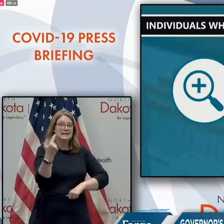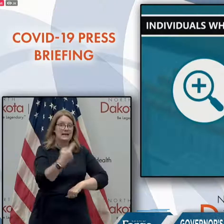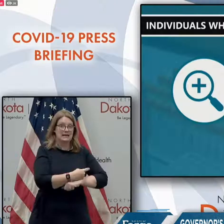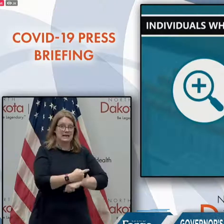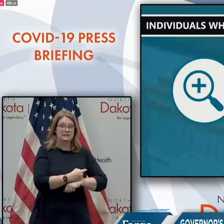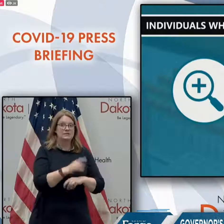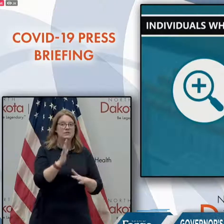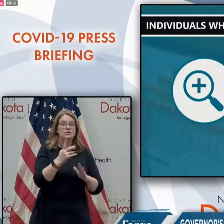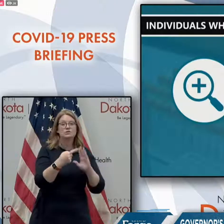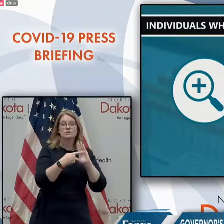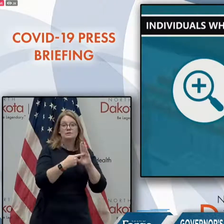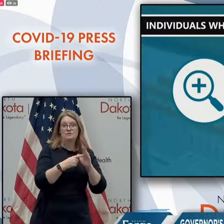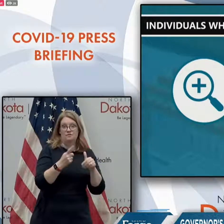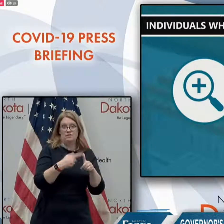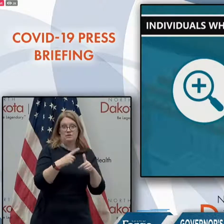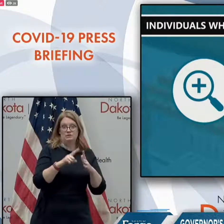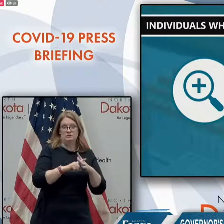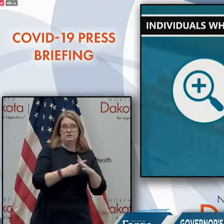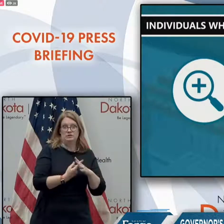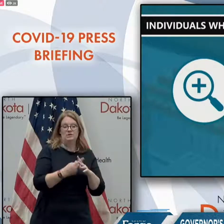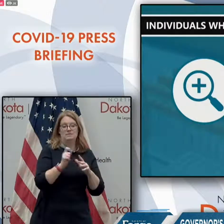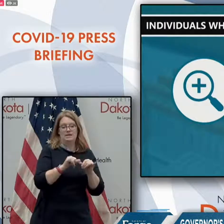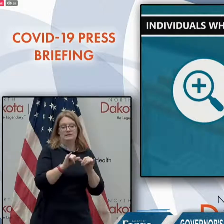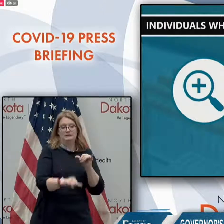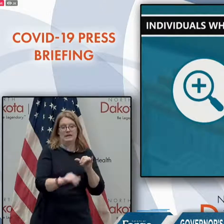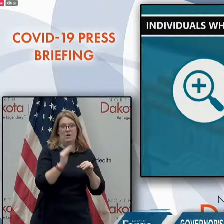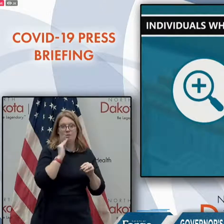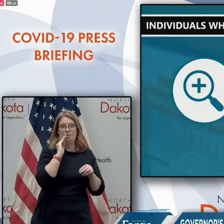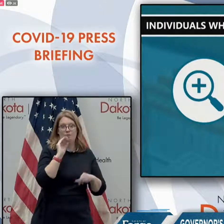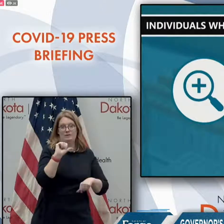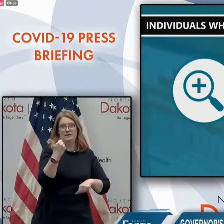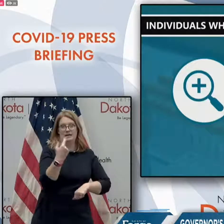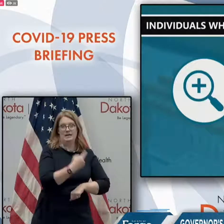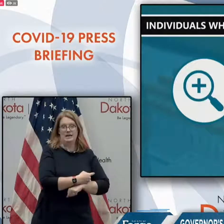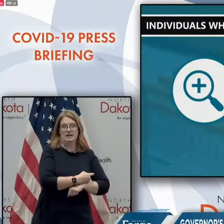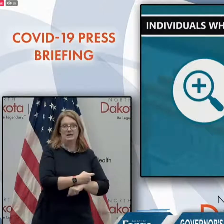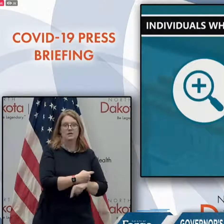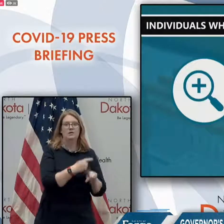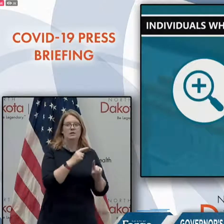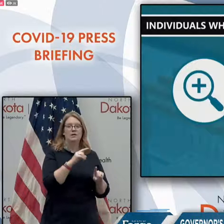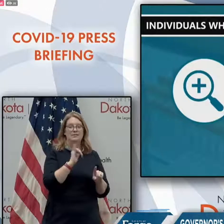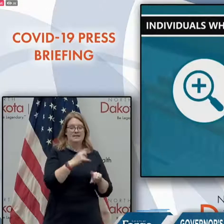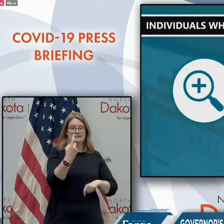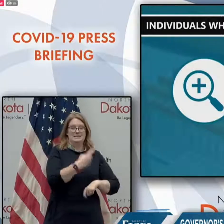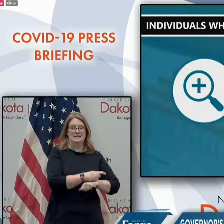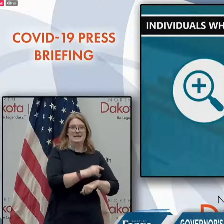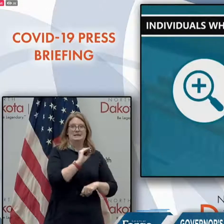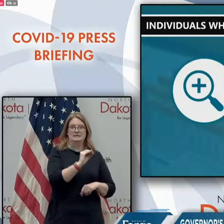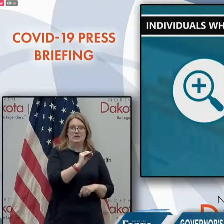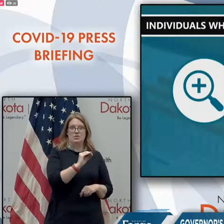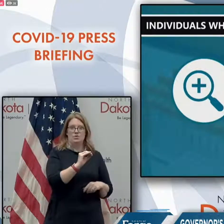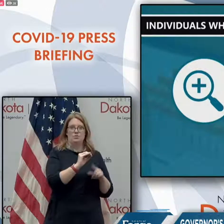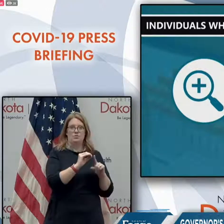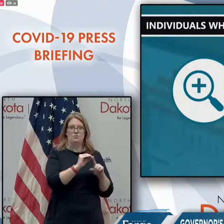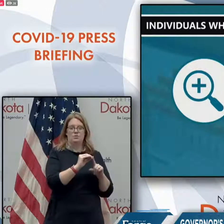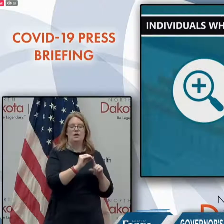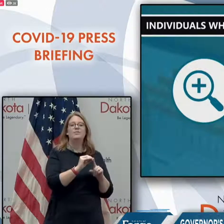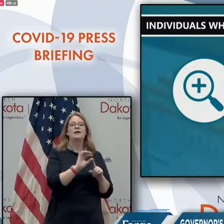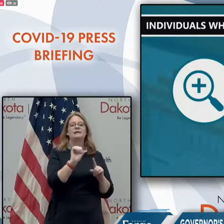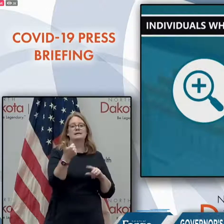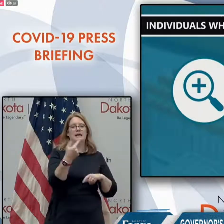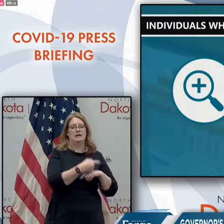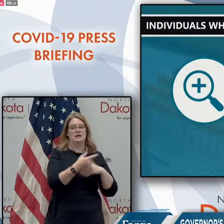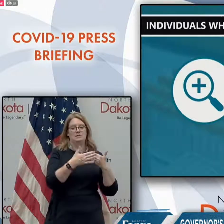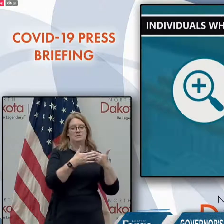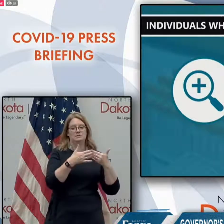their symptoms first start. And so the day that their symptoms start is day 0, and then you count out 10 days after